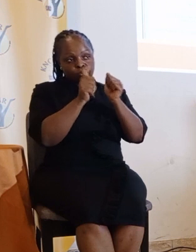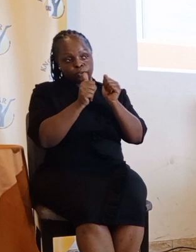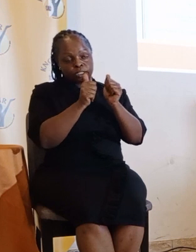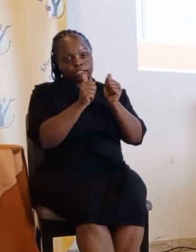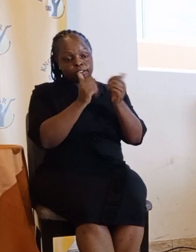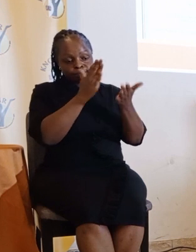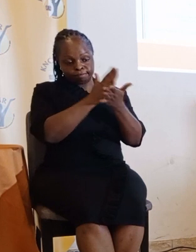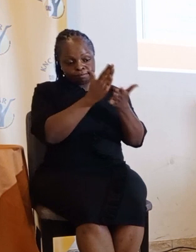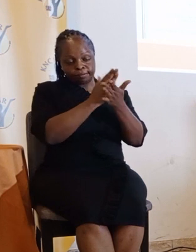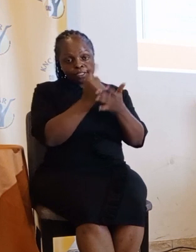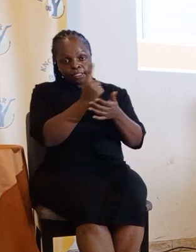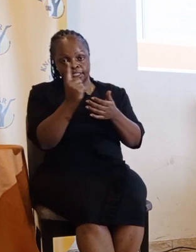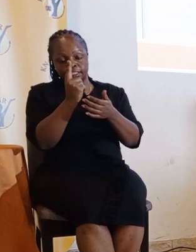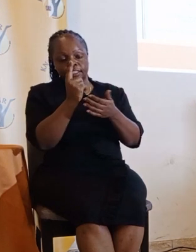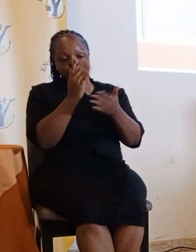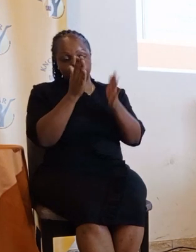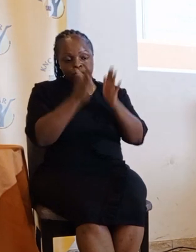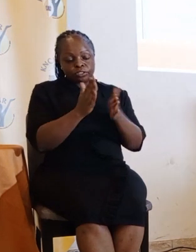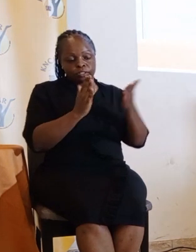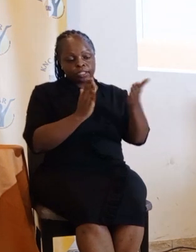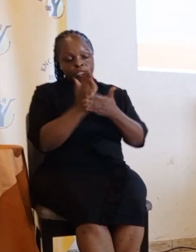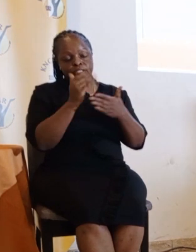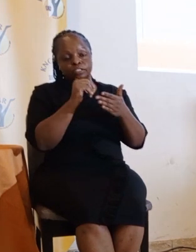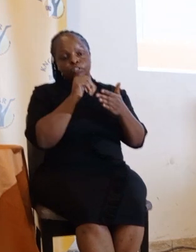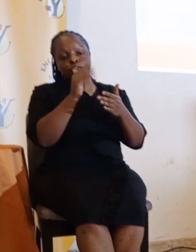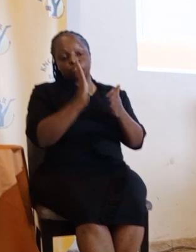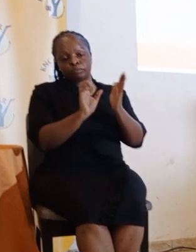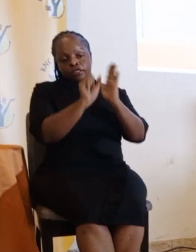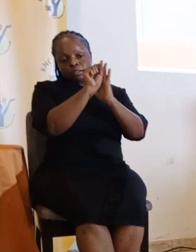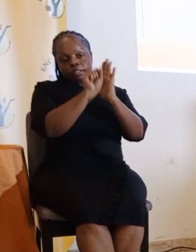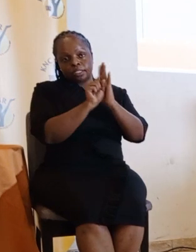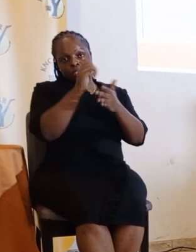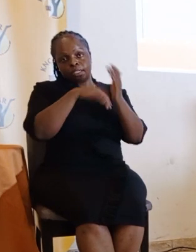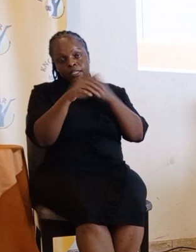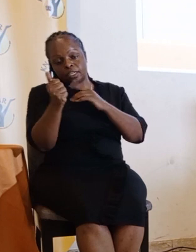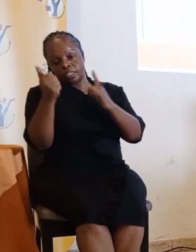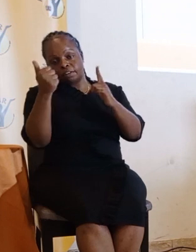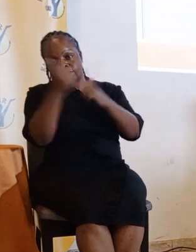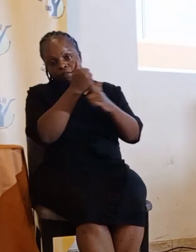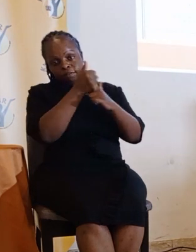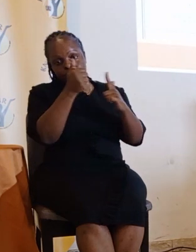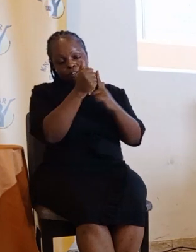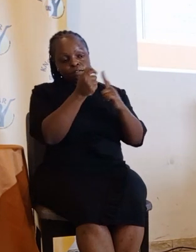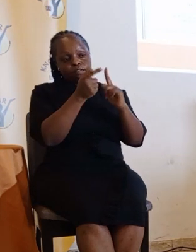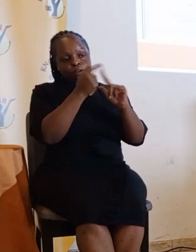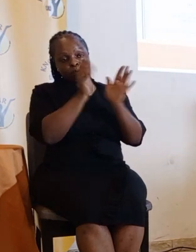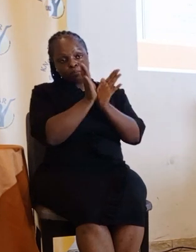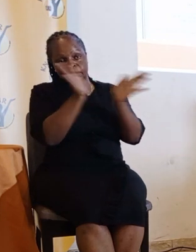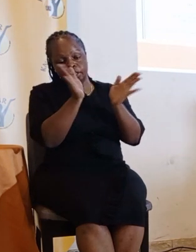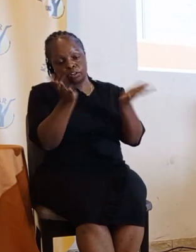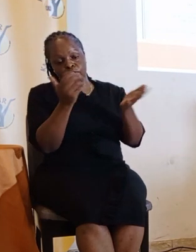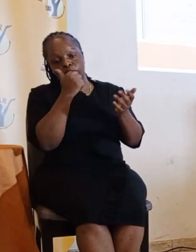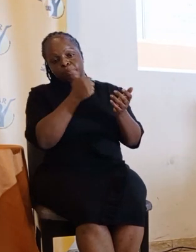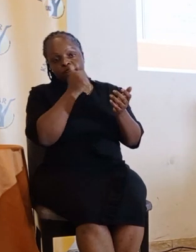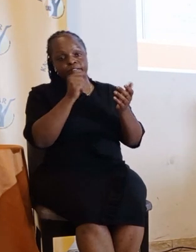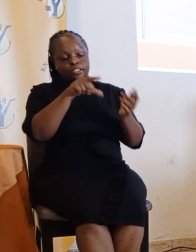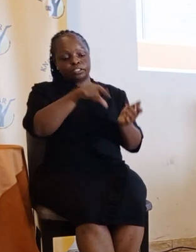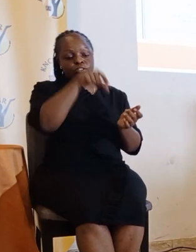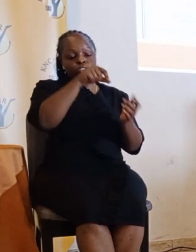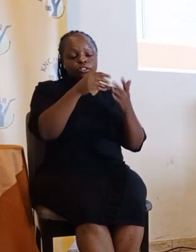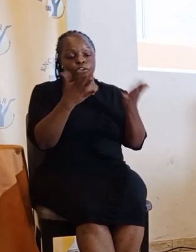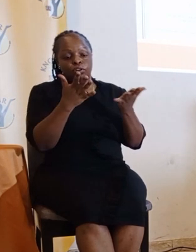guarantees every person's right not to be subjected to any form of violence from either public or private sources,